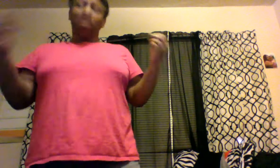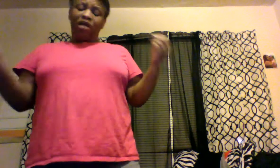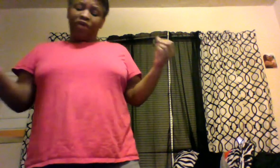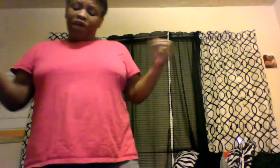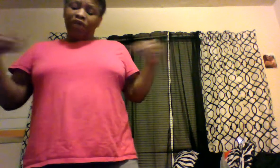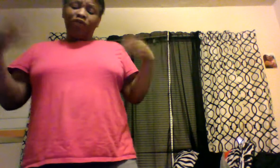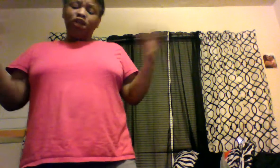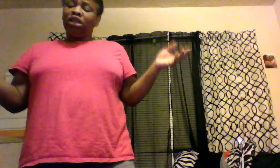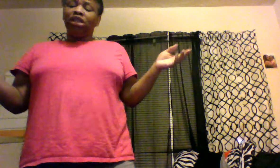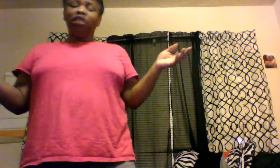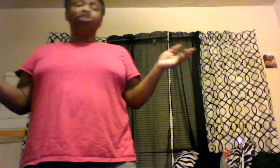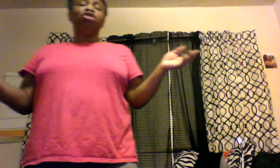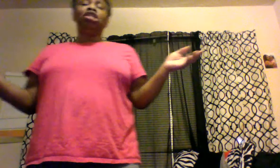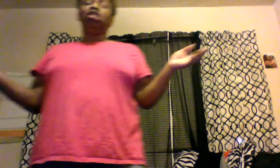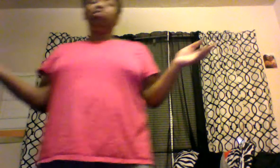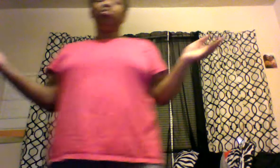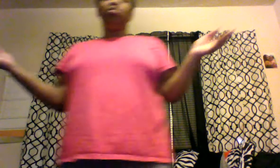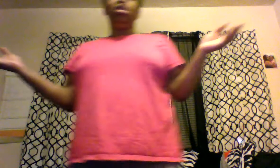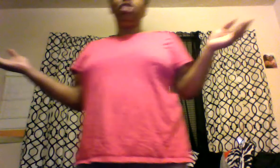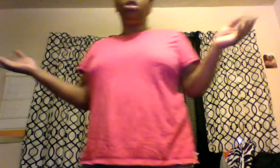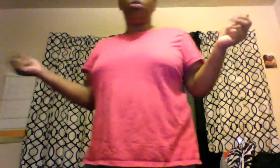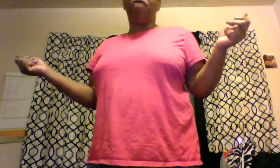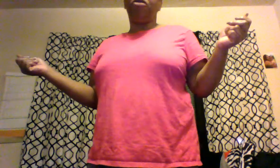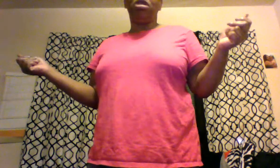of the first president of the Christian Leadership Conference,